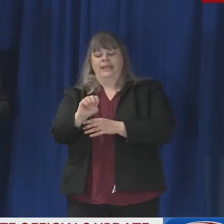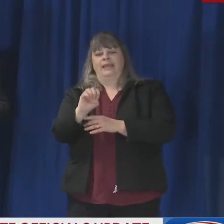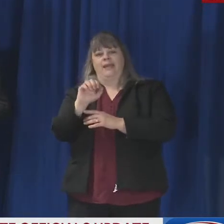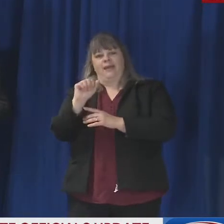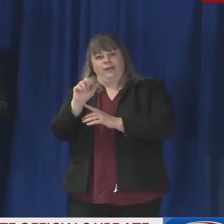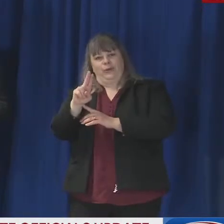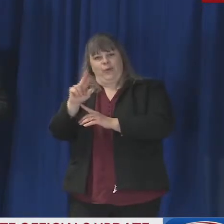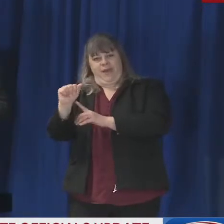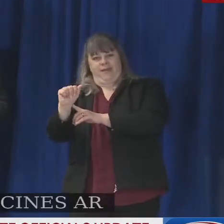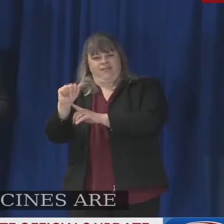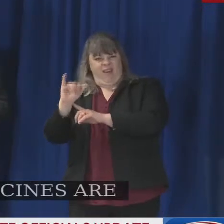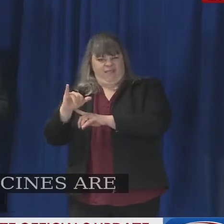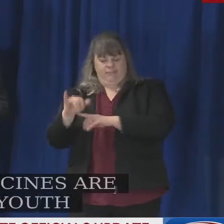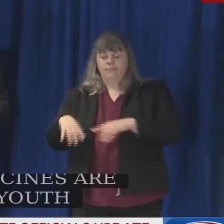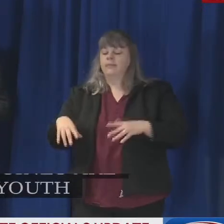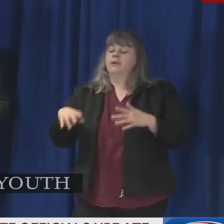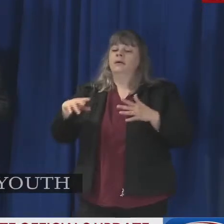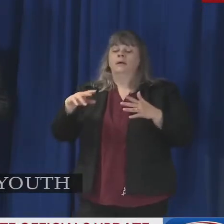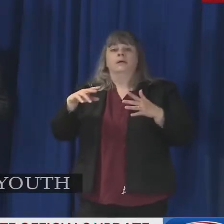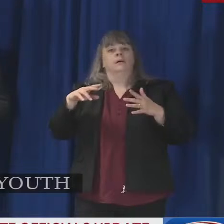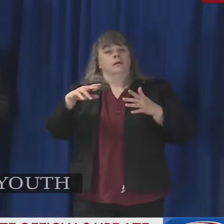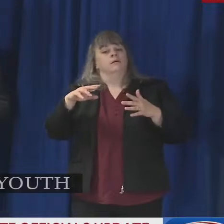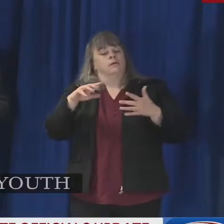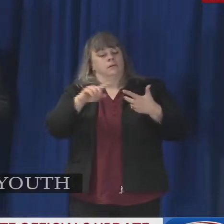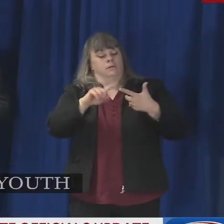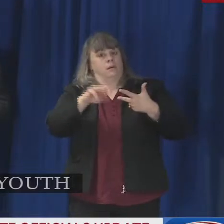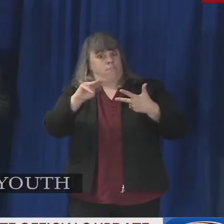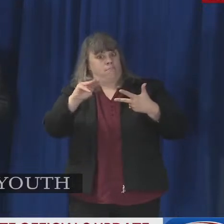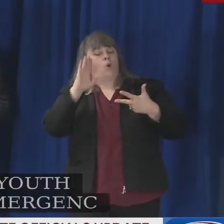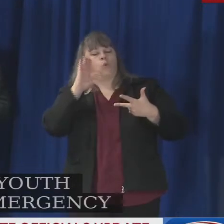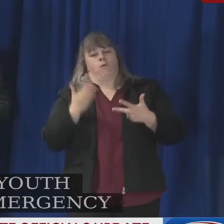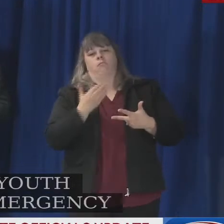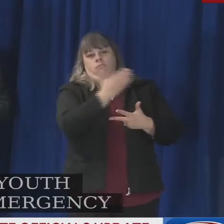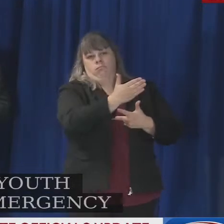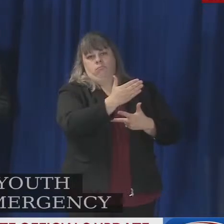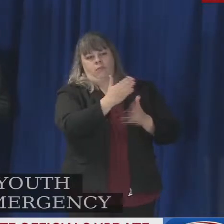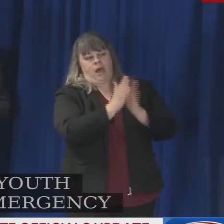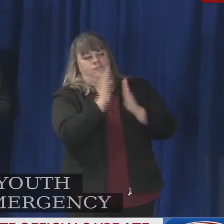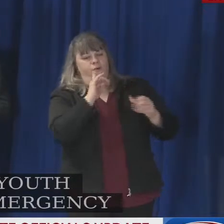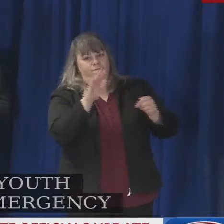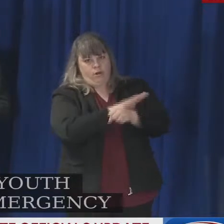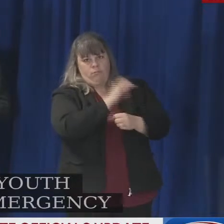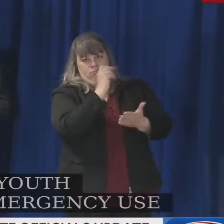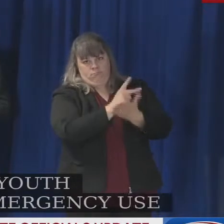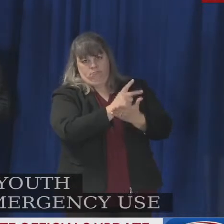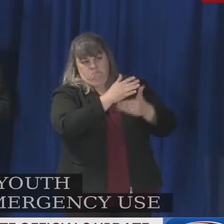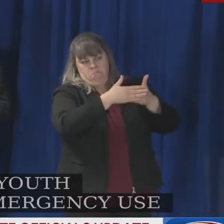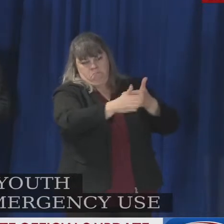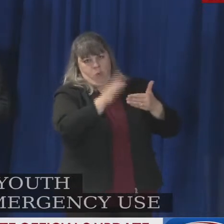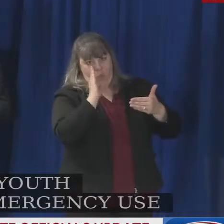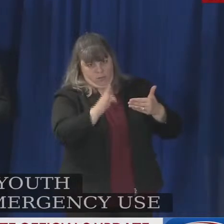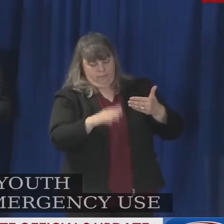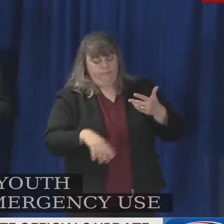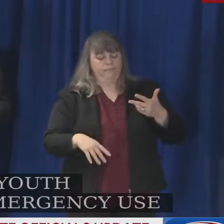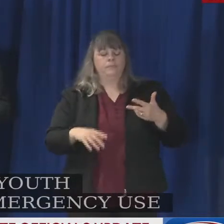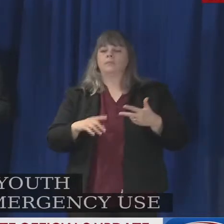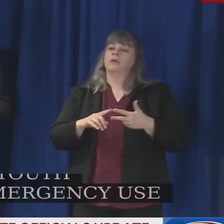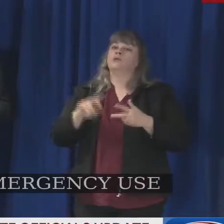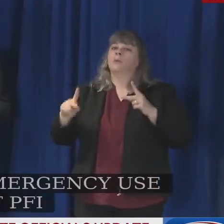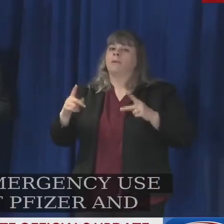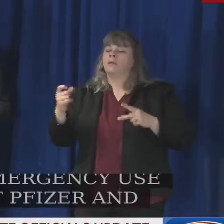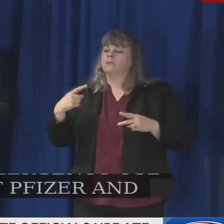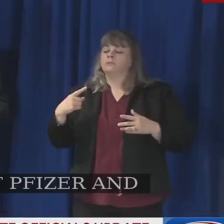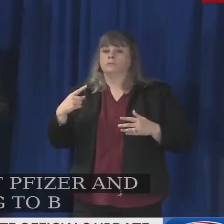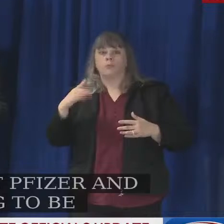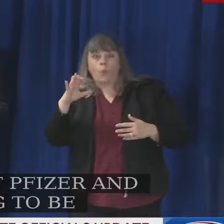But Pfizer, and I know Moderna, is going to be submitting their vaccines for full licensure, full approval. So we're getting a lot of questions also about, well, when